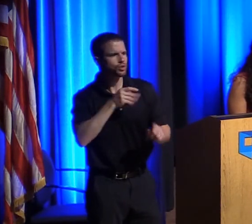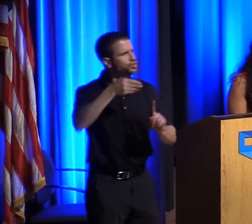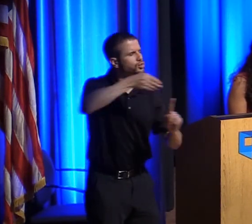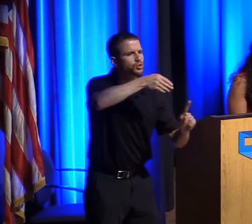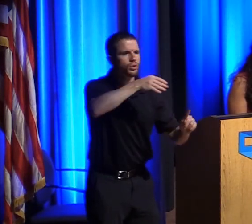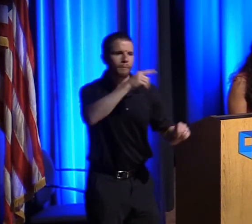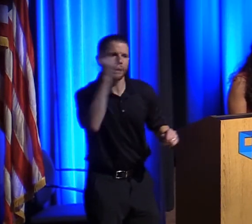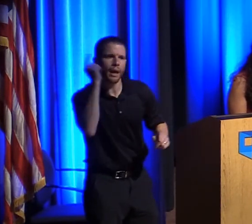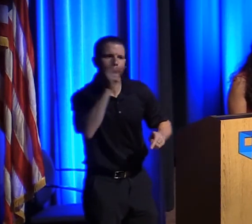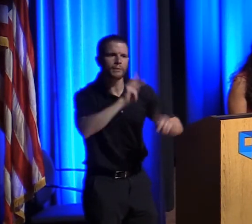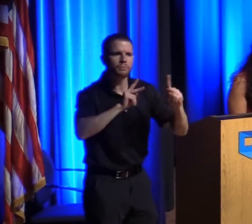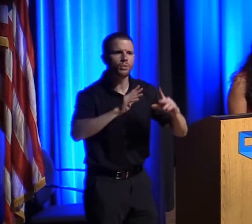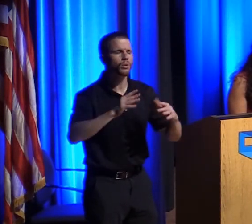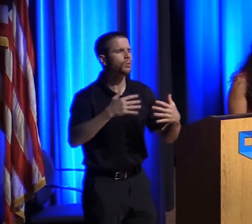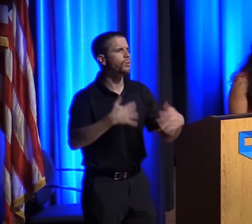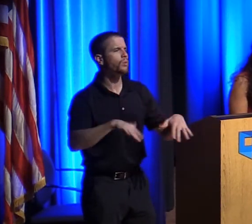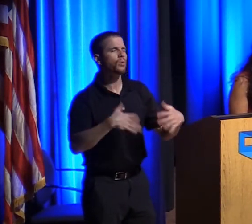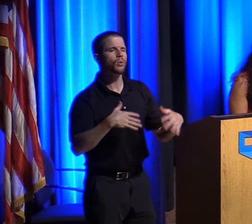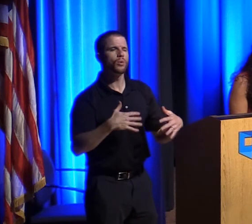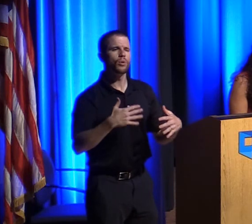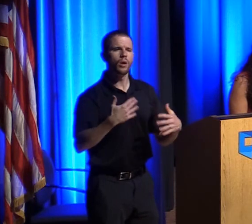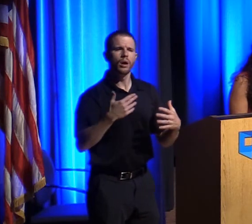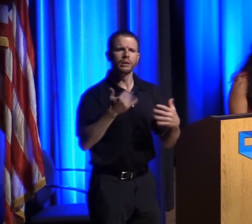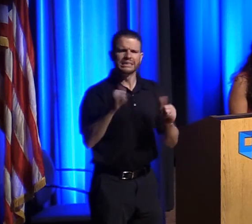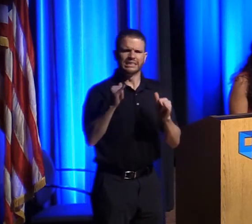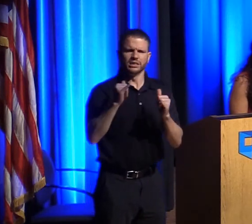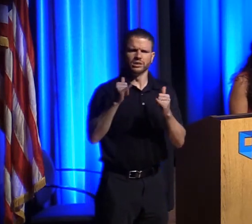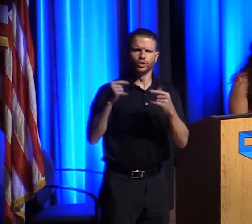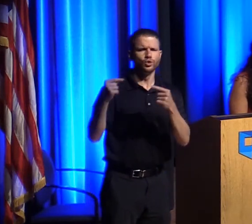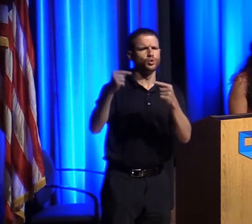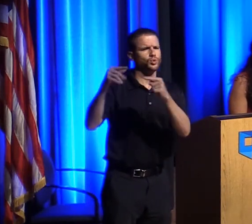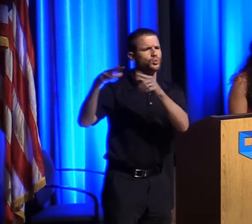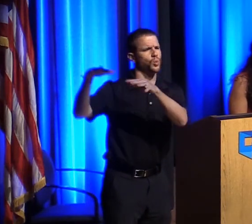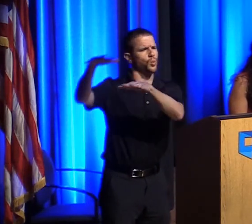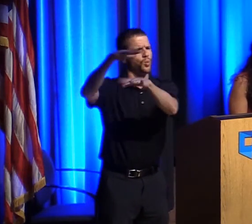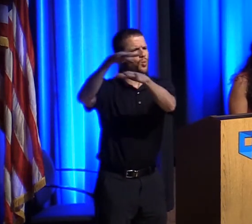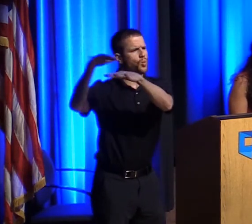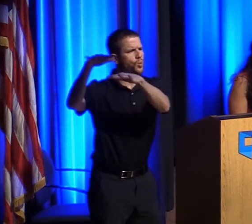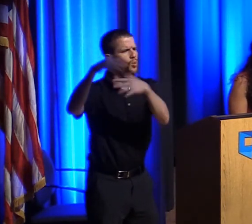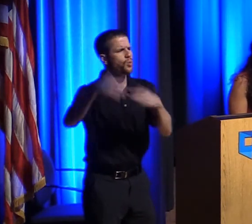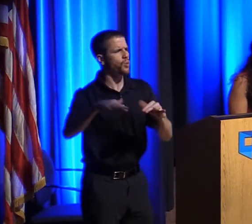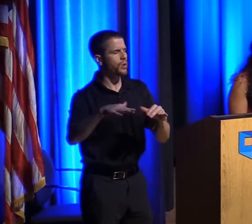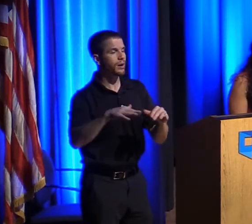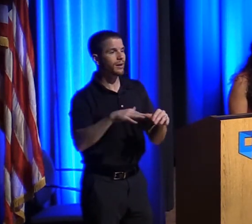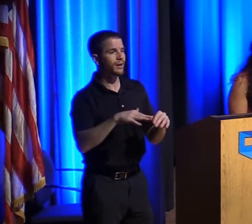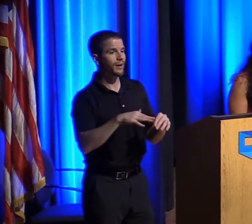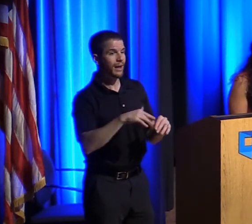I want to sort of blend the optimism that our youth have